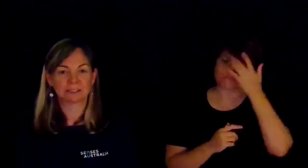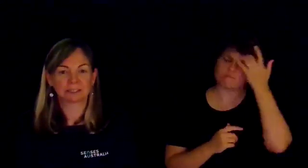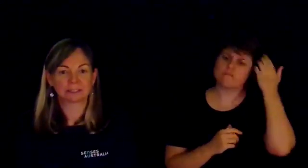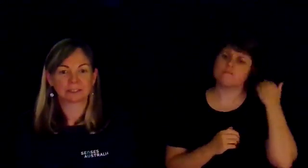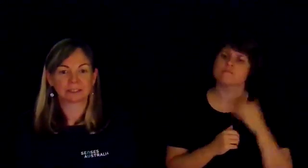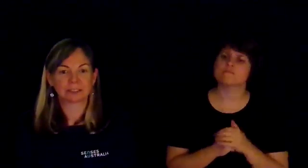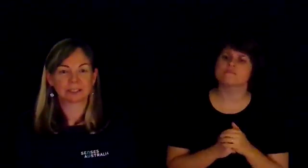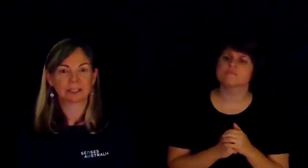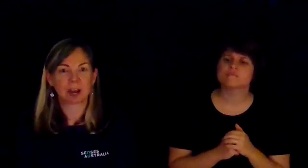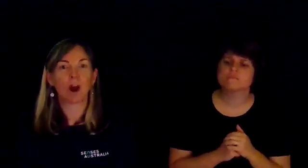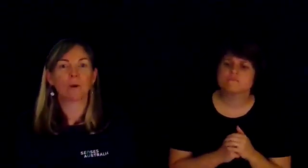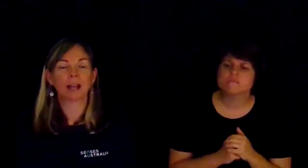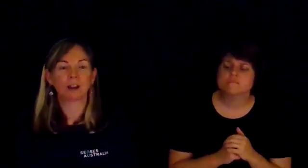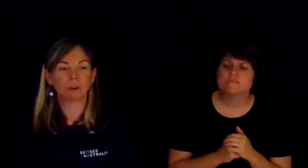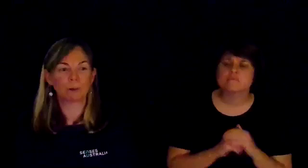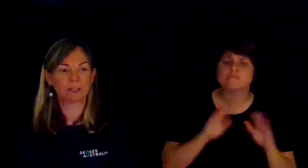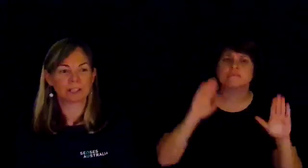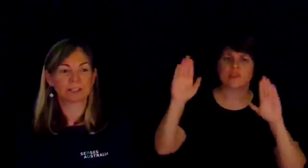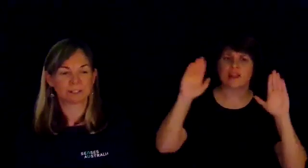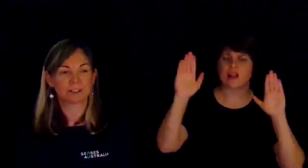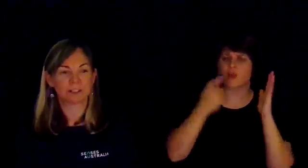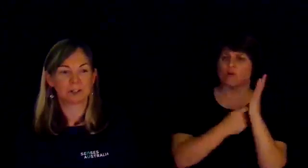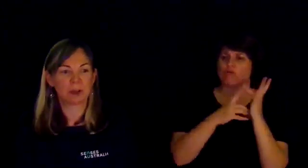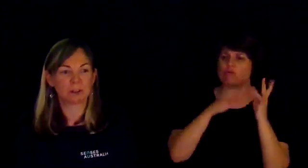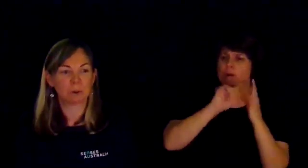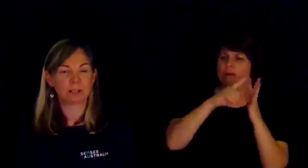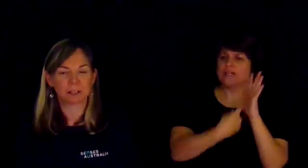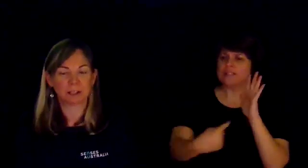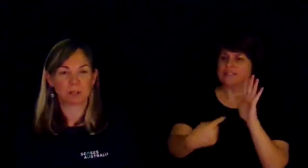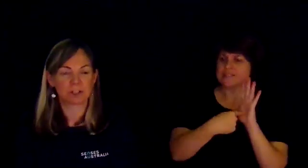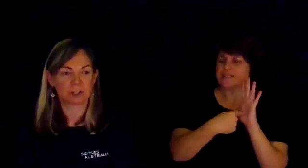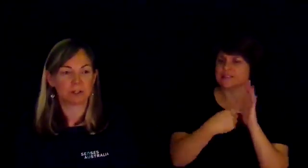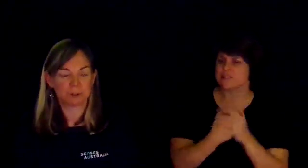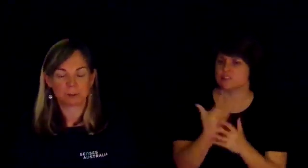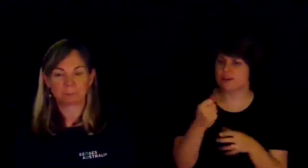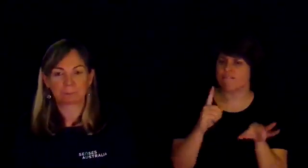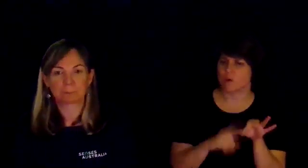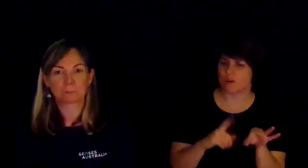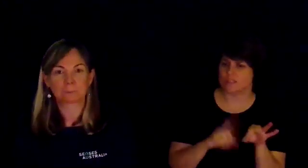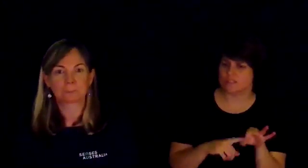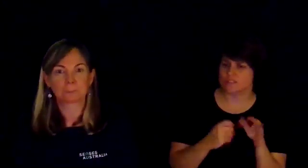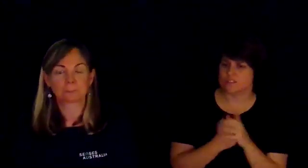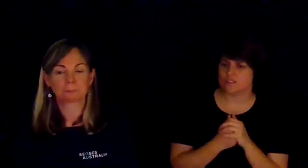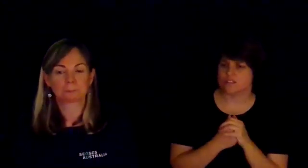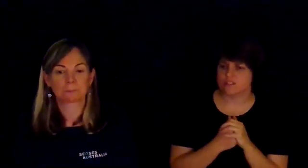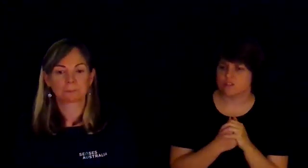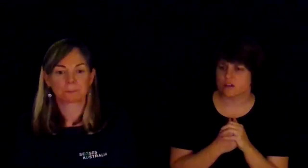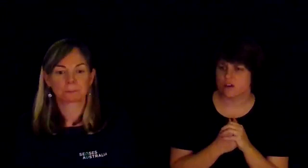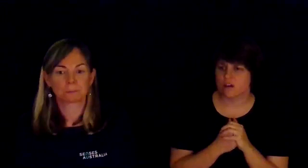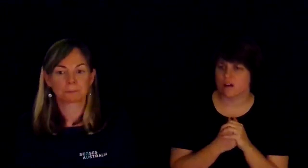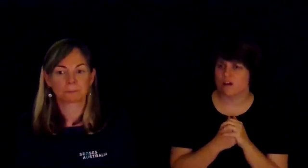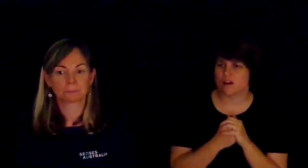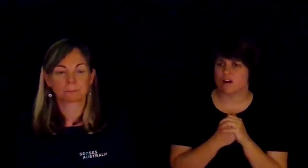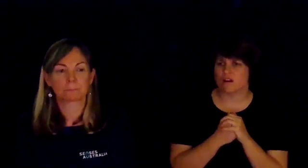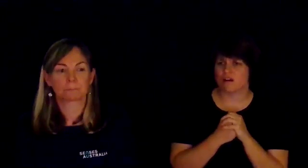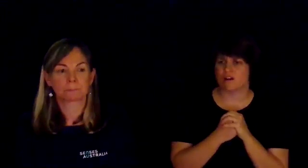Yeah, it's Robert. Oh, hello, Robert. Did you have a question? That just happened to be I'm not sure how it got in